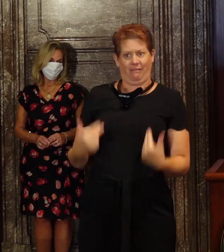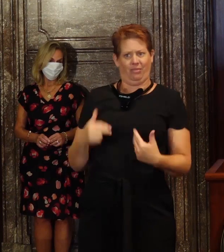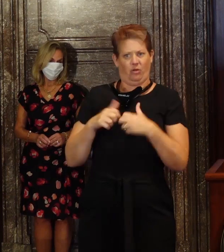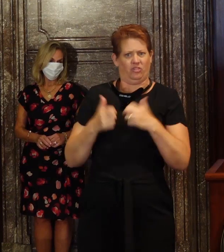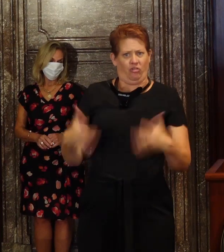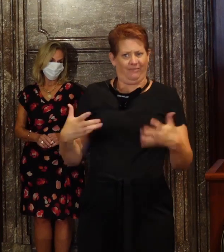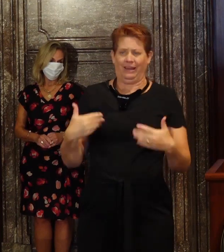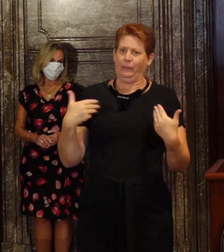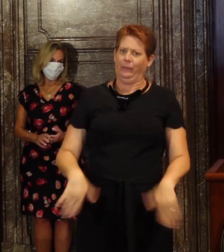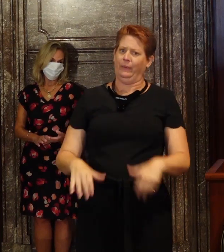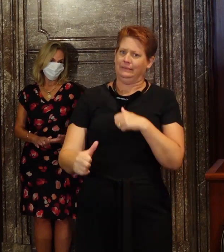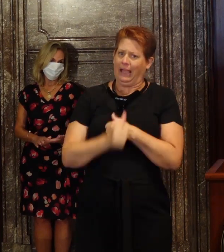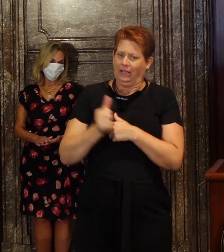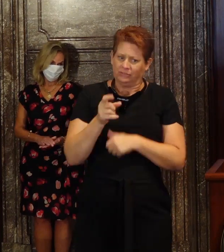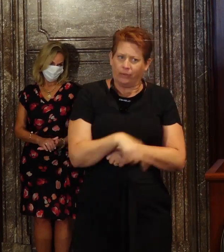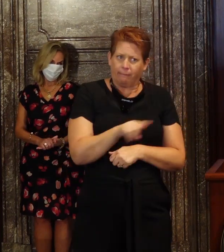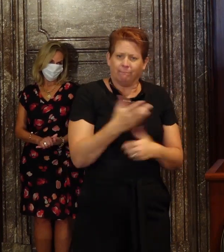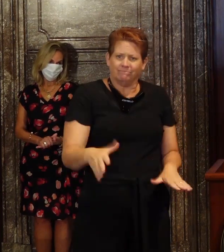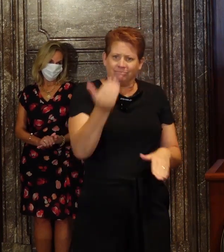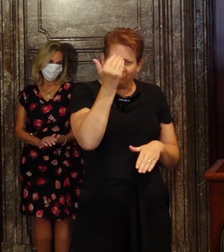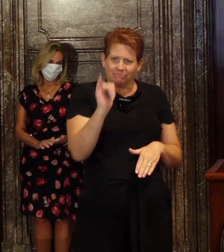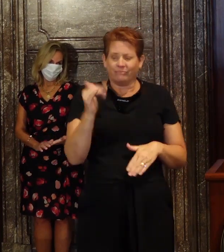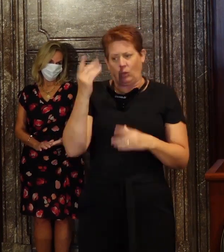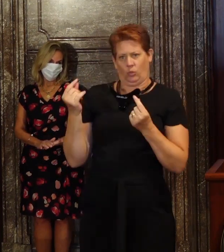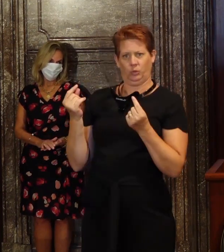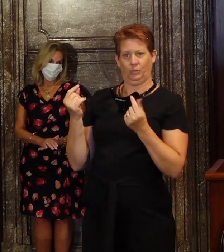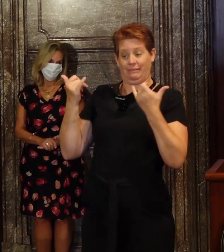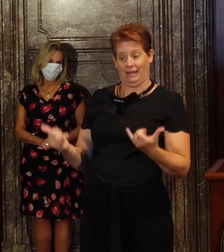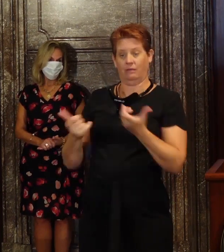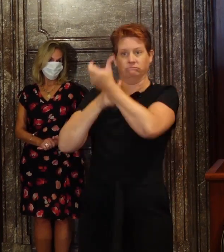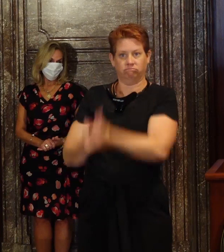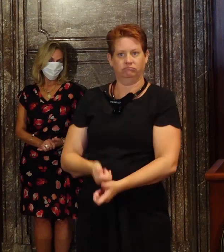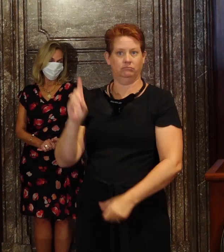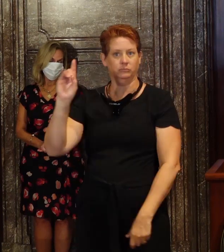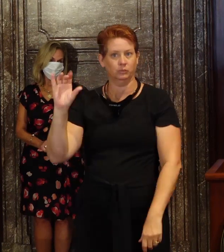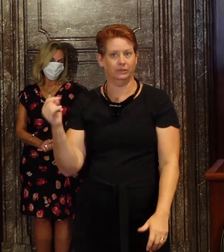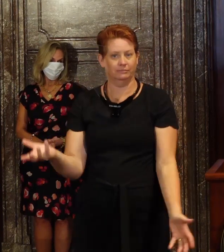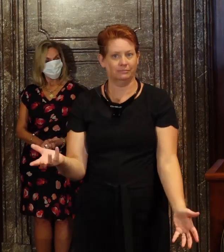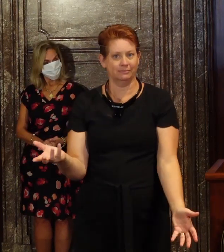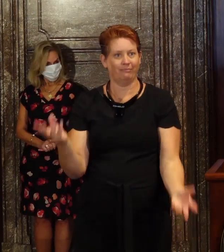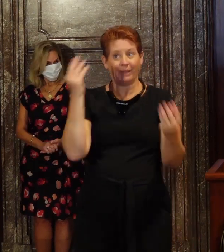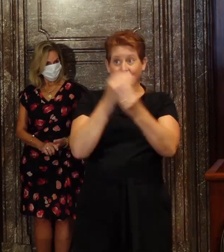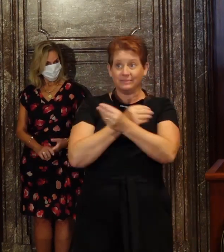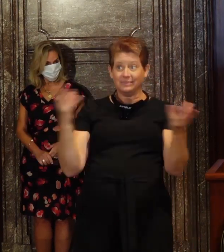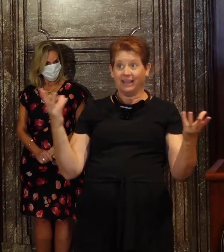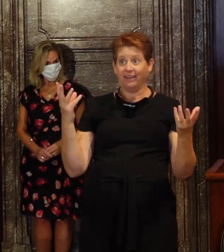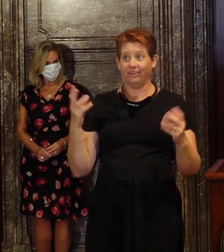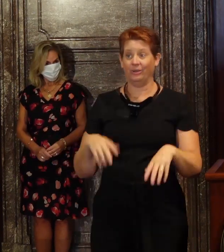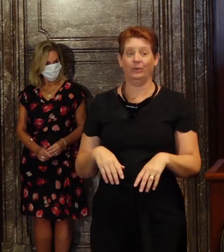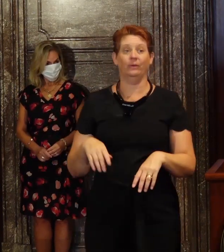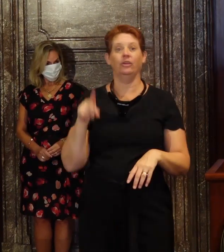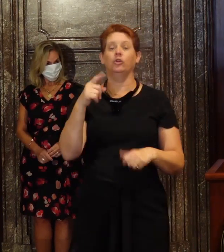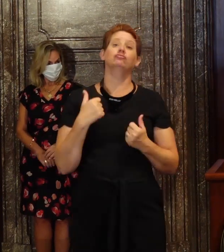how dangerous it can be. We know what to do. Now all we have to do is do it. And I would say to everybody, don't wait for somebody to